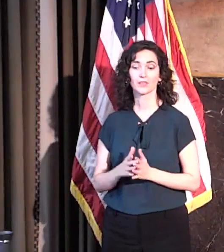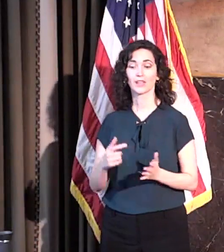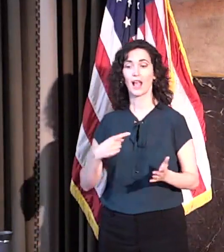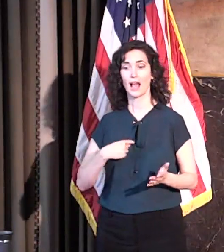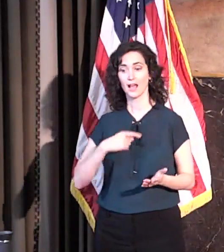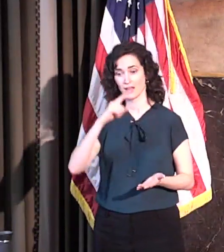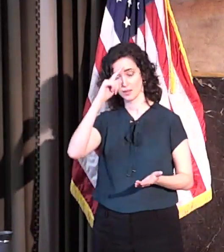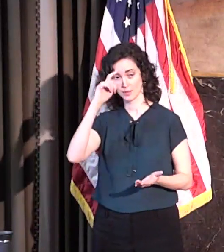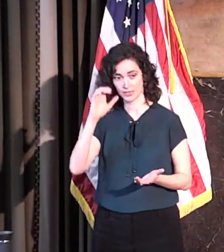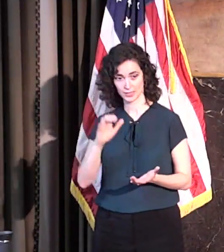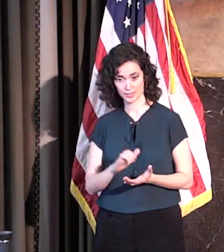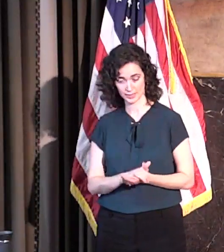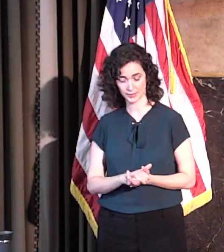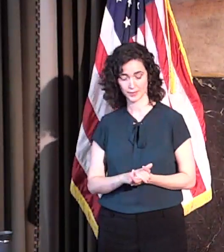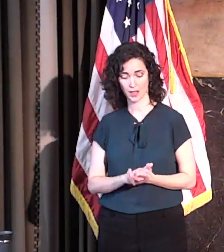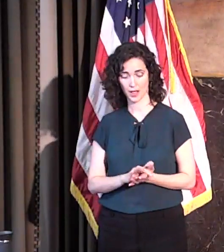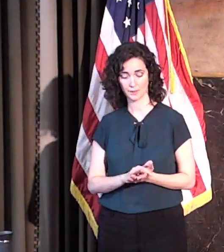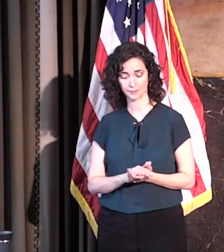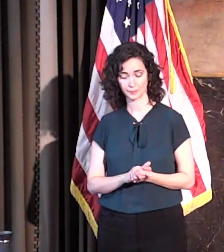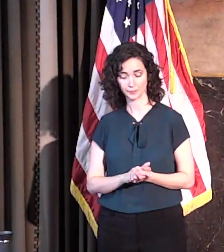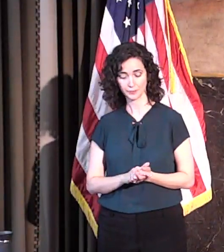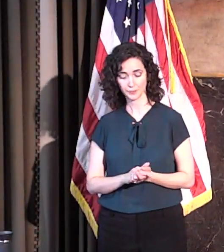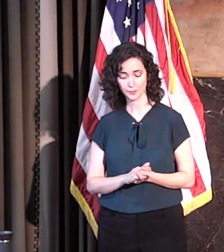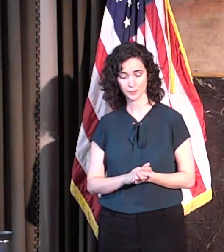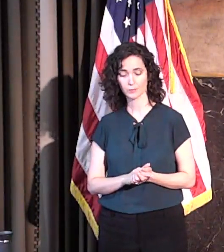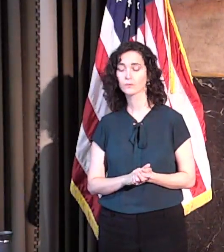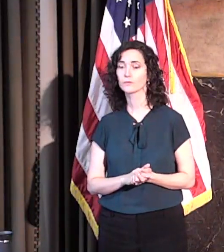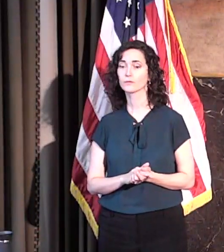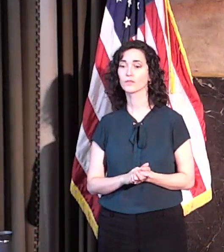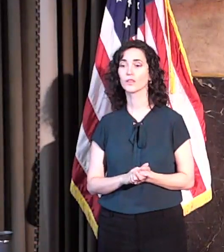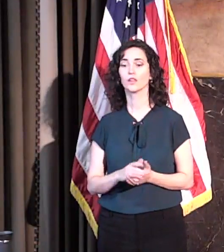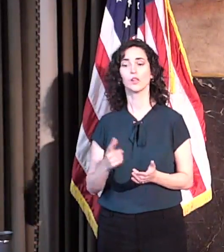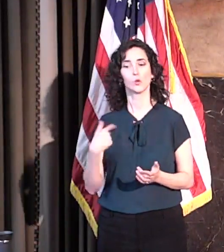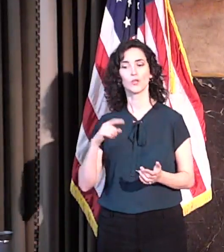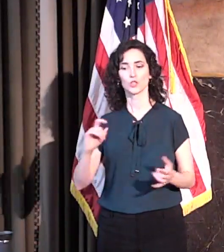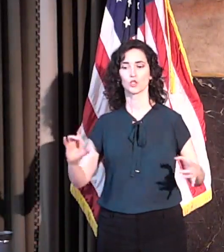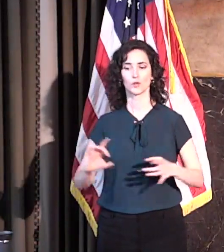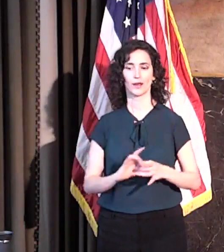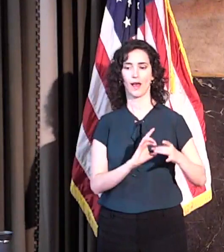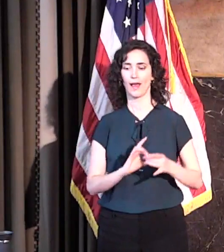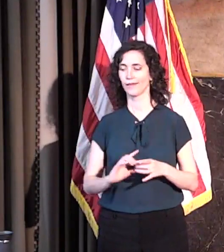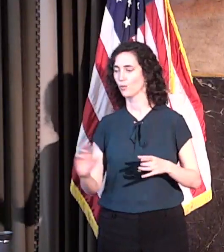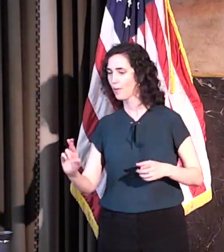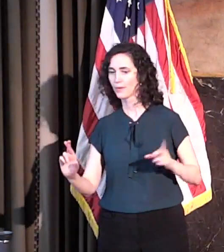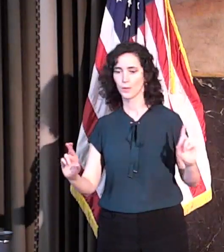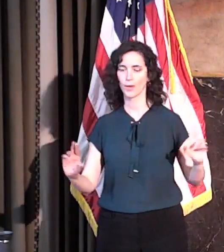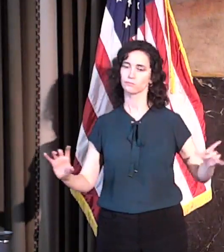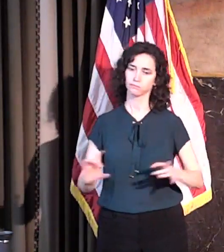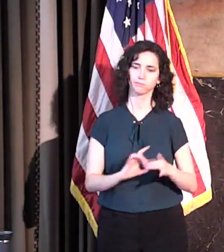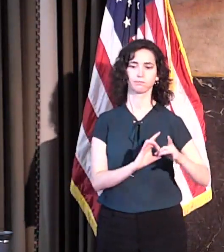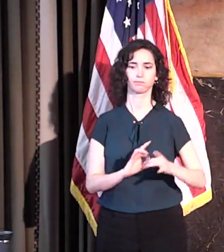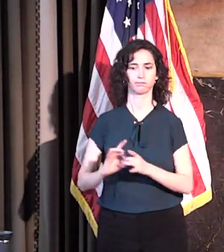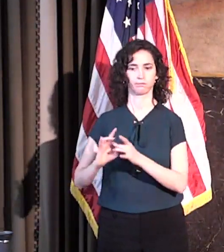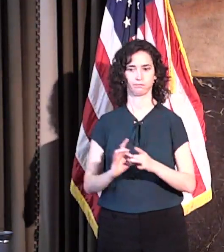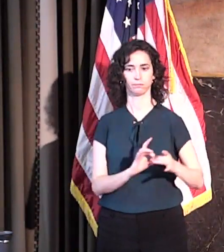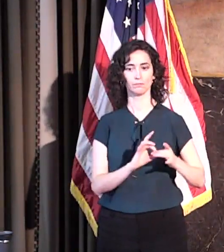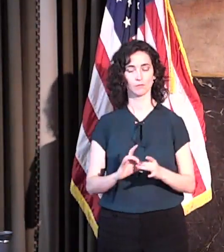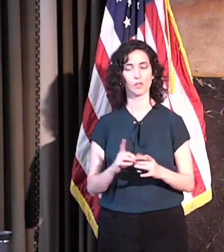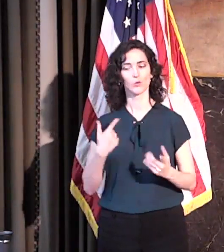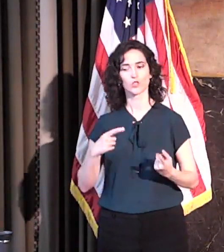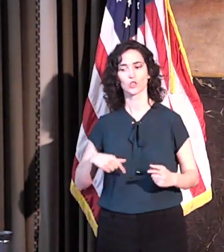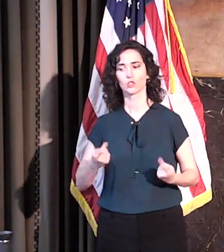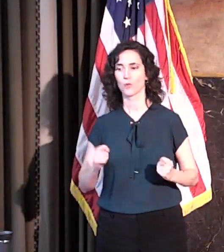believe that we ought to pursue bipartisanship to the maximum extent possible. We ought to be seeking fairness